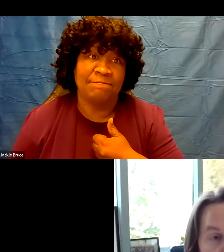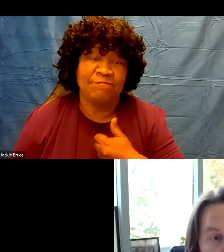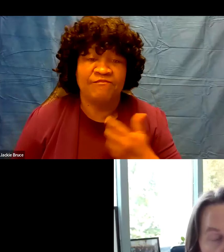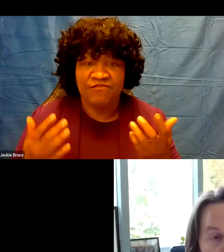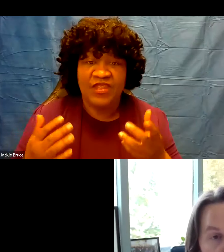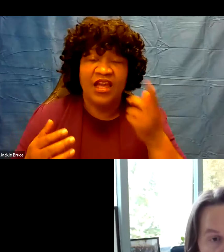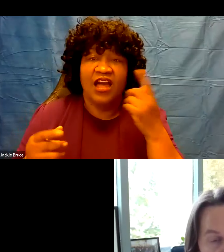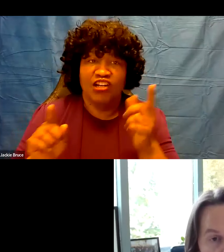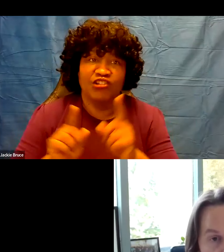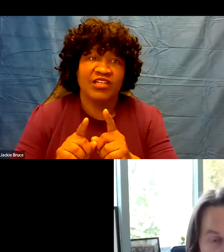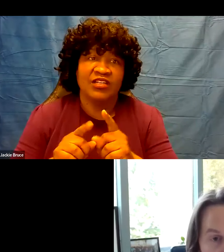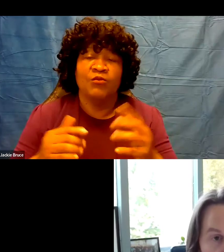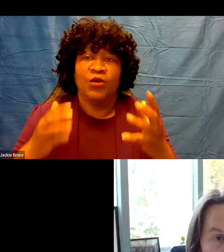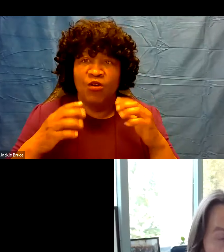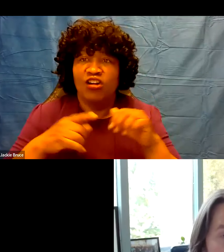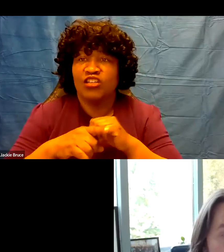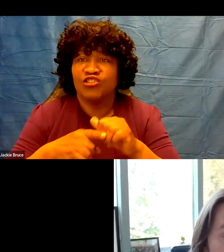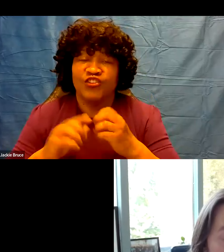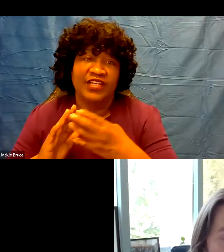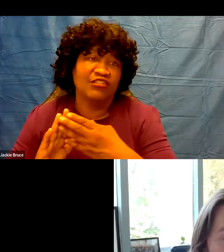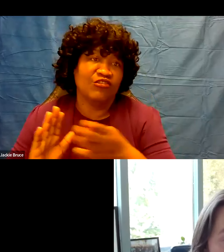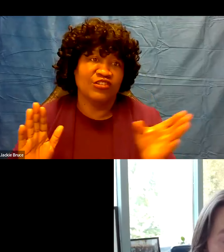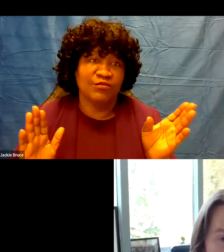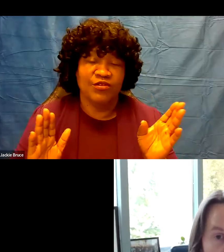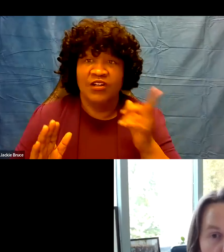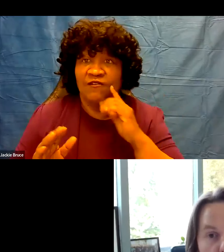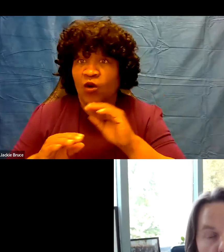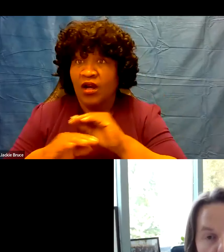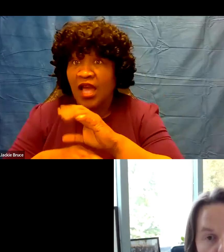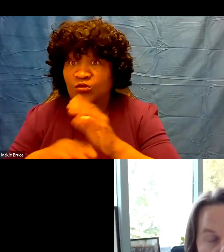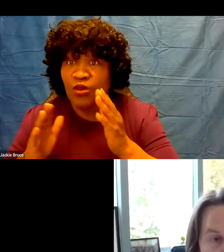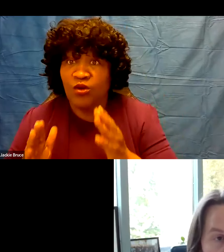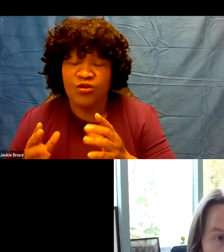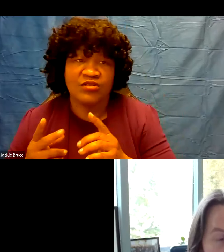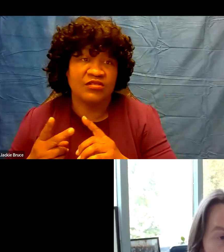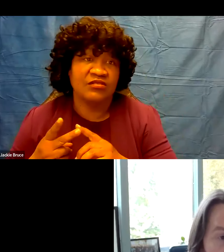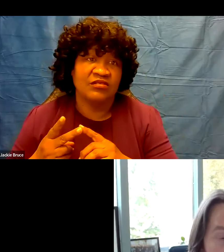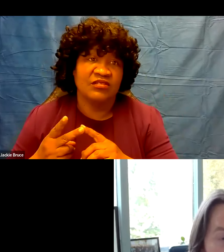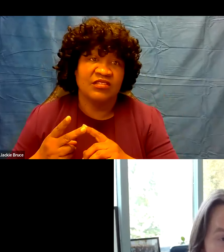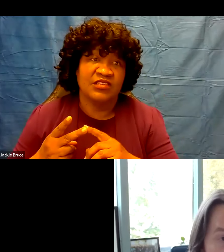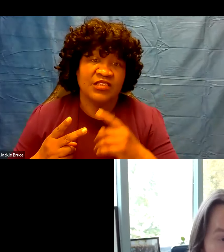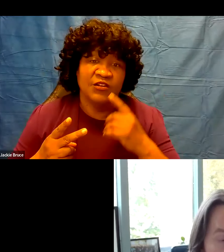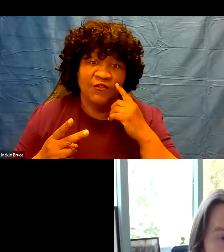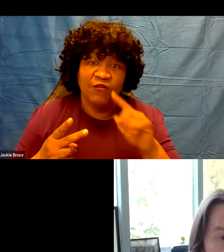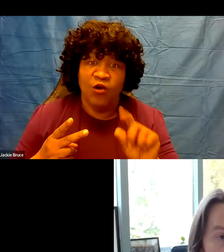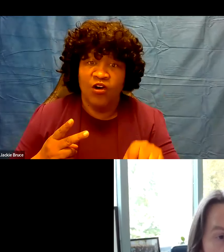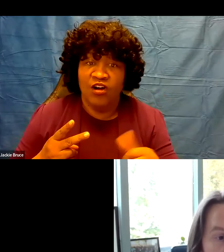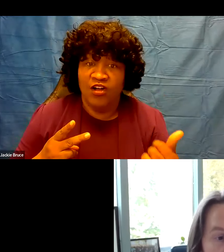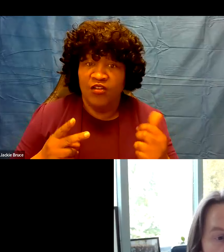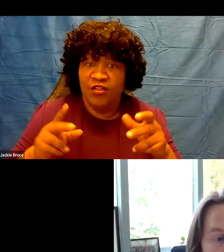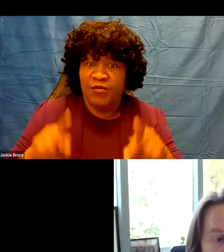I agree. We want more training across the board, whether that's for our counselors or for law enforcement when they're